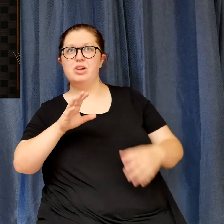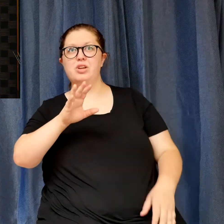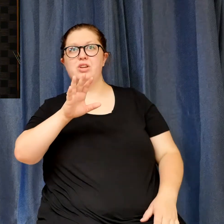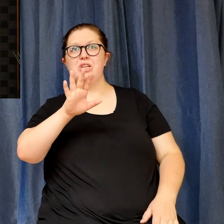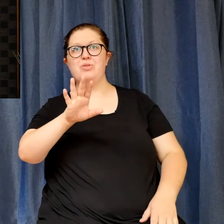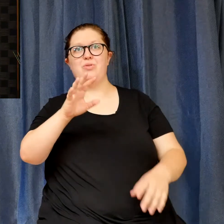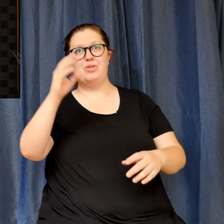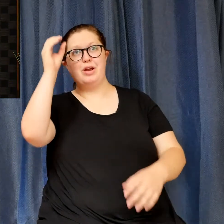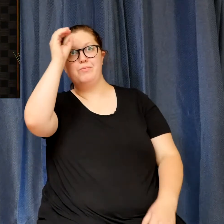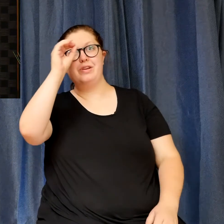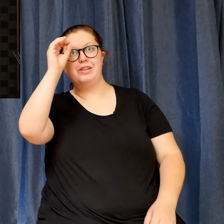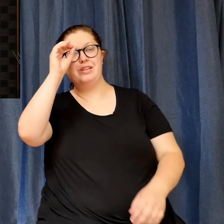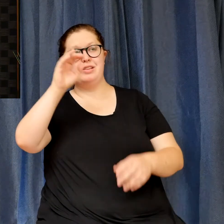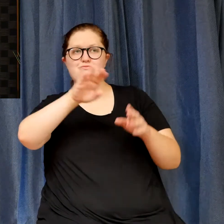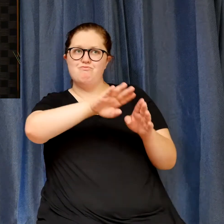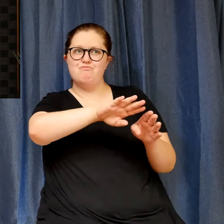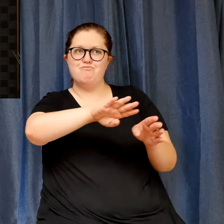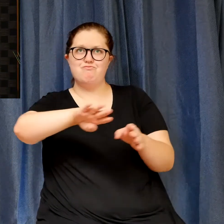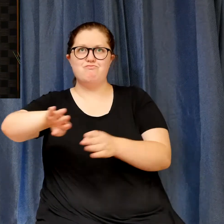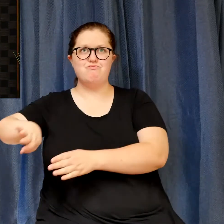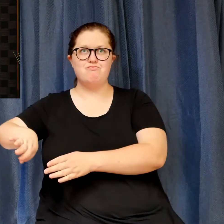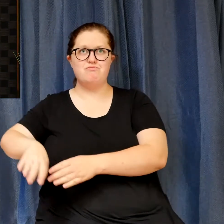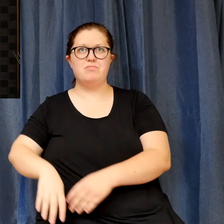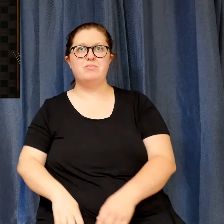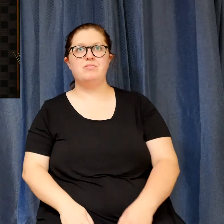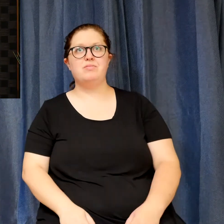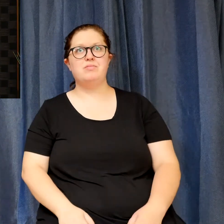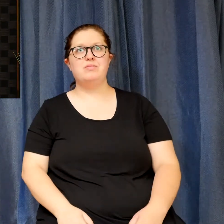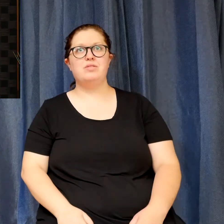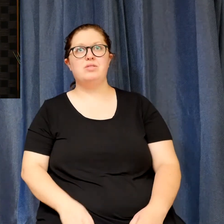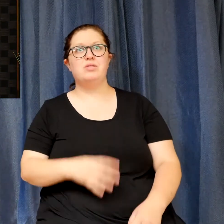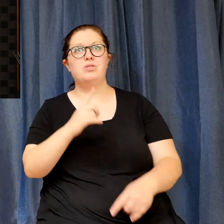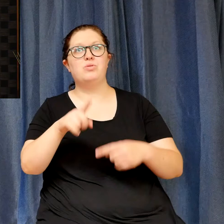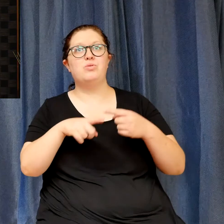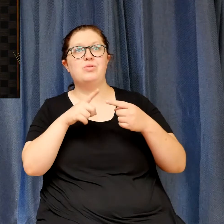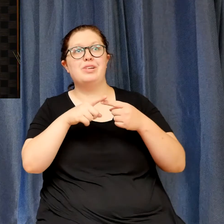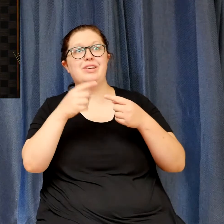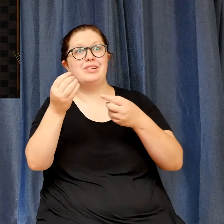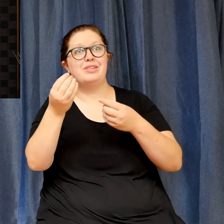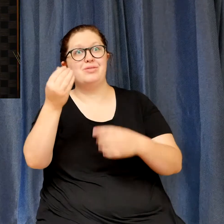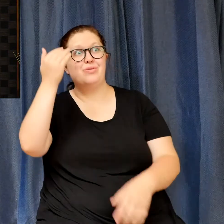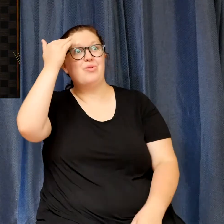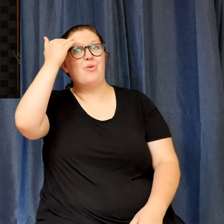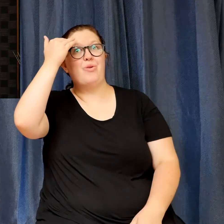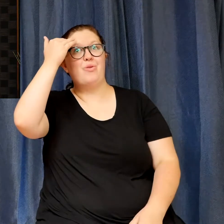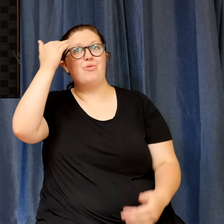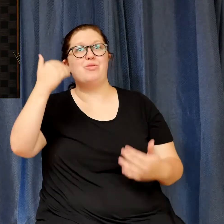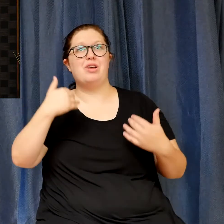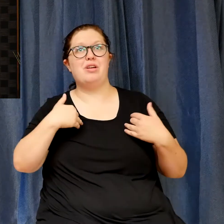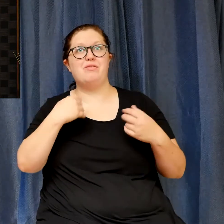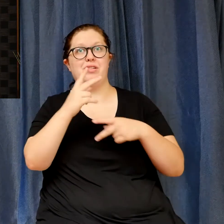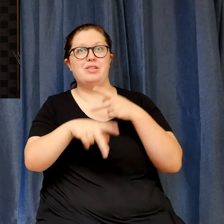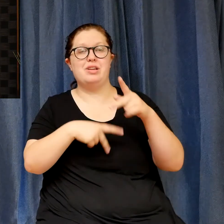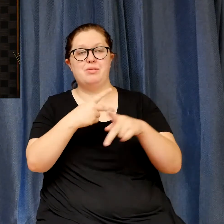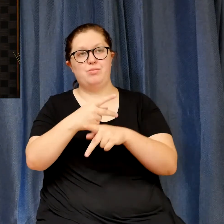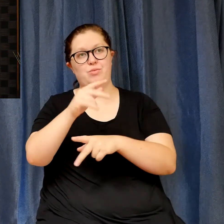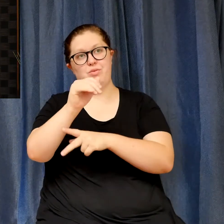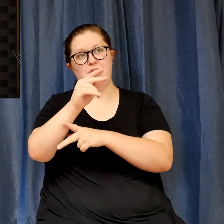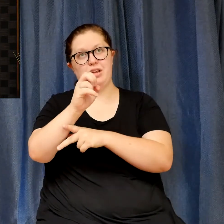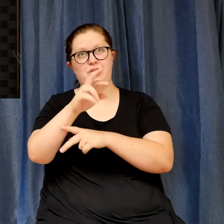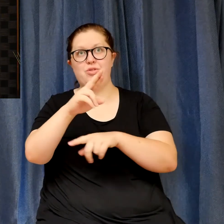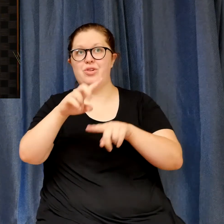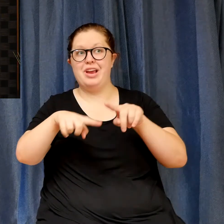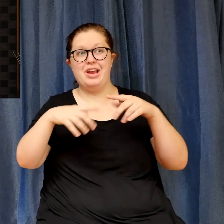agenda. Trust me, when you hear you have an incurable form of cancer, it's got